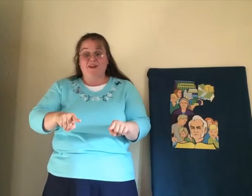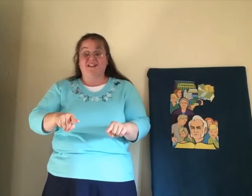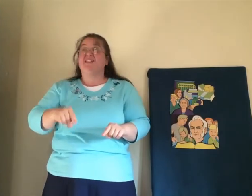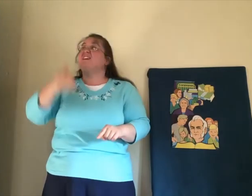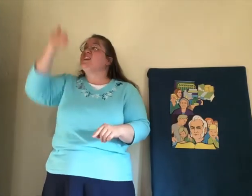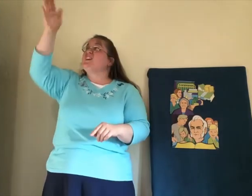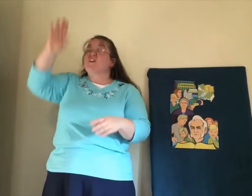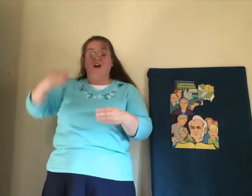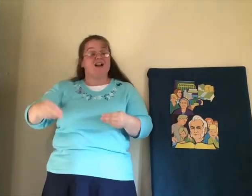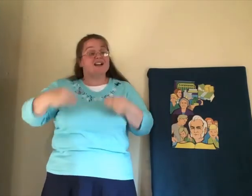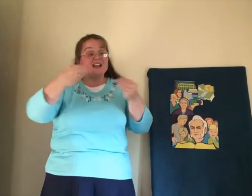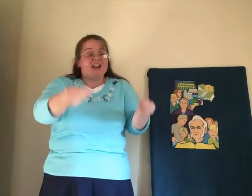we need a new home.